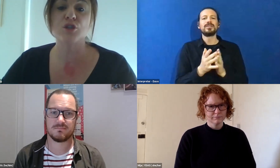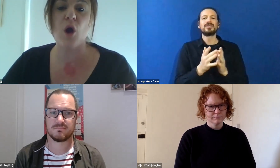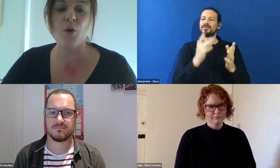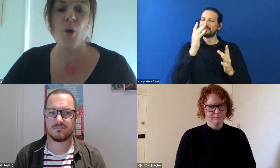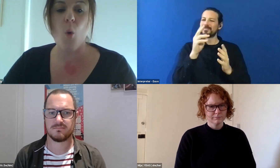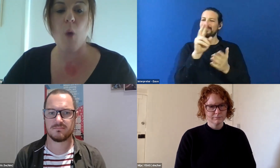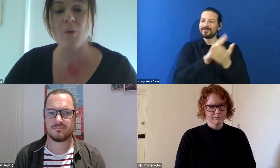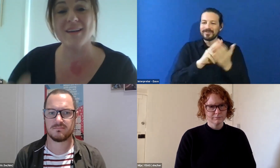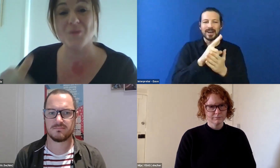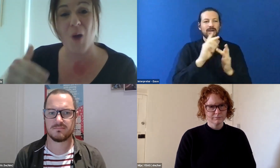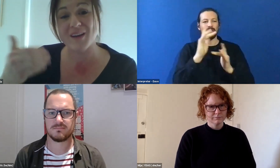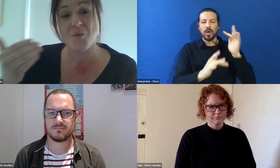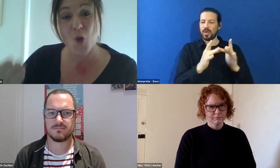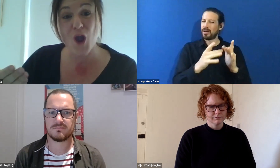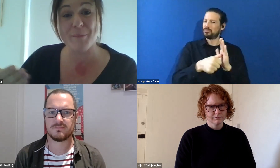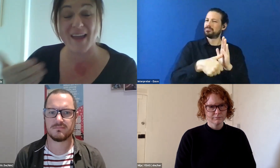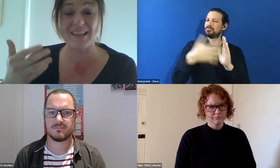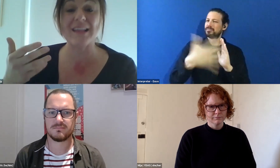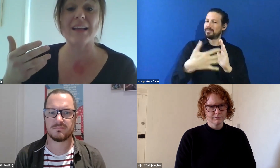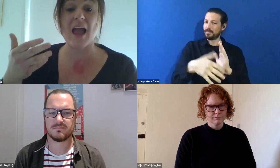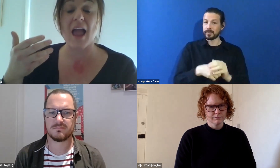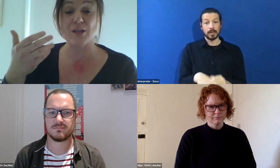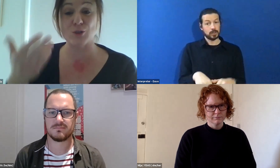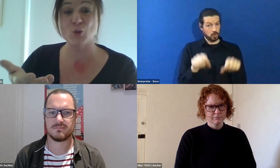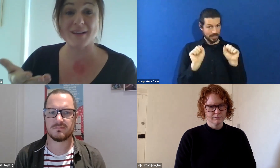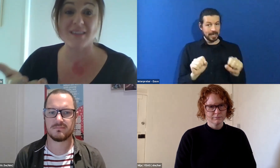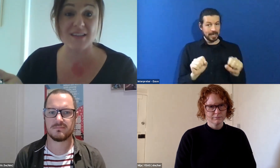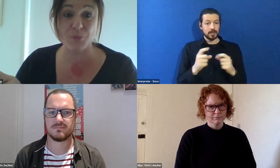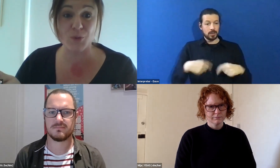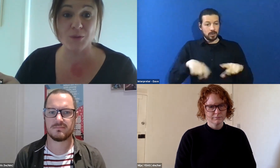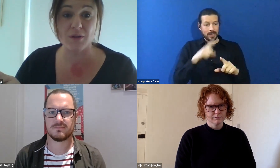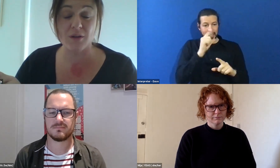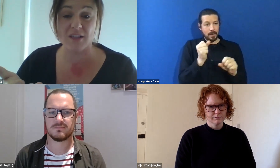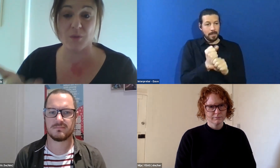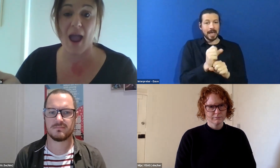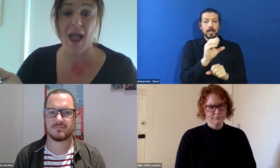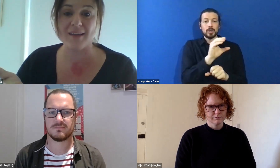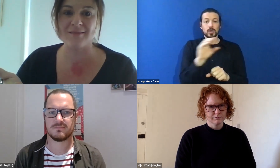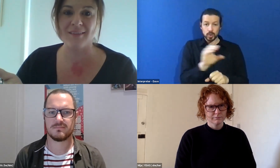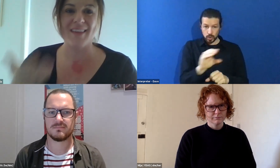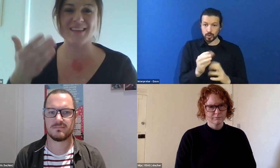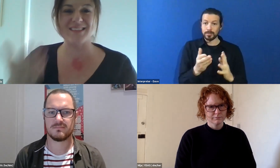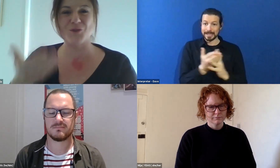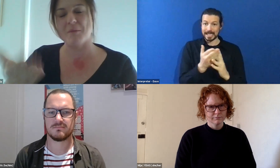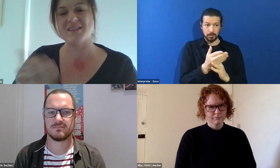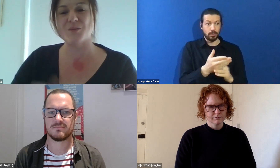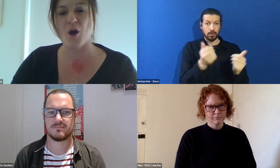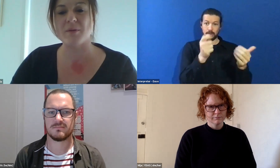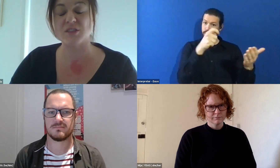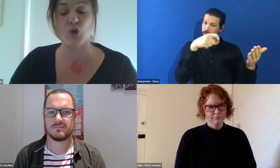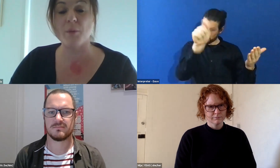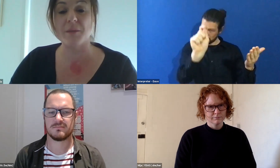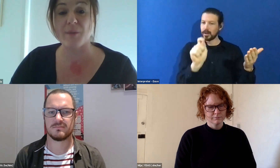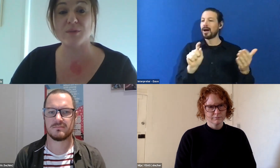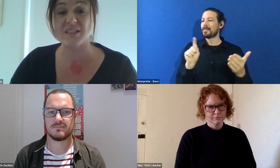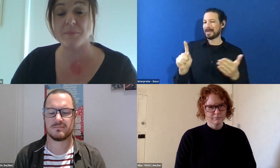So while we can work on making Zoom accessible, as we can, there still remains a problem.